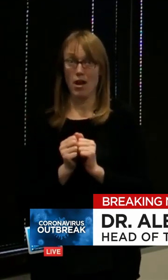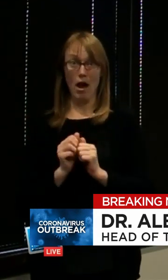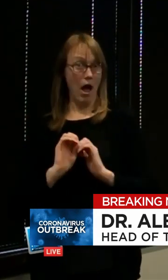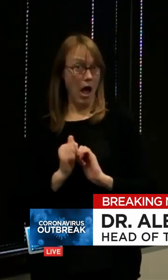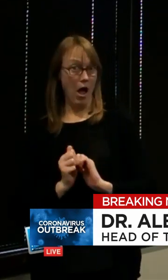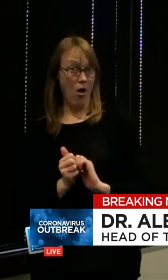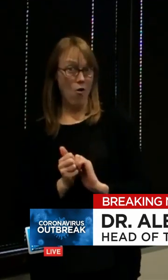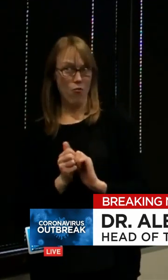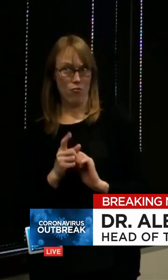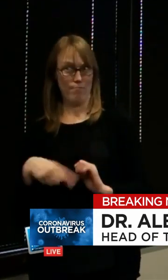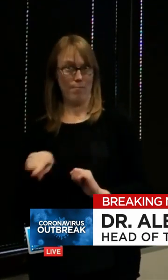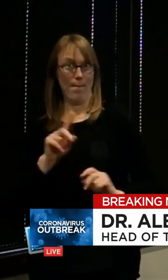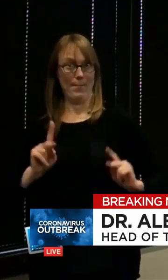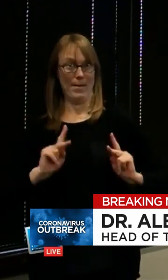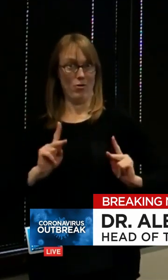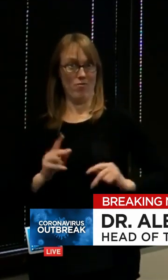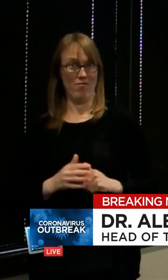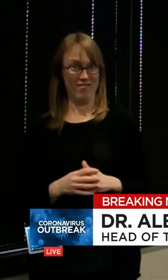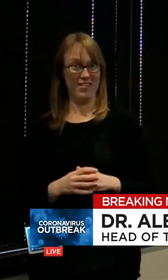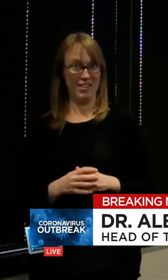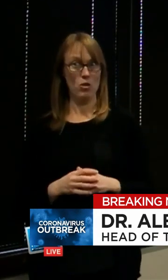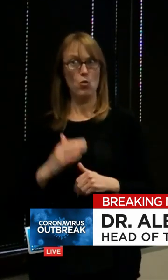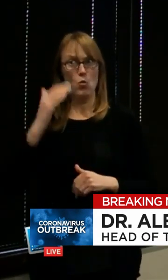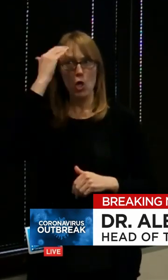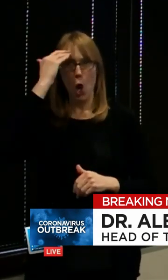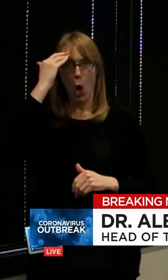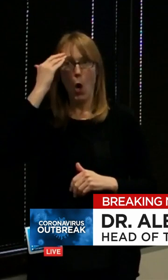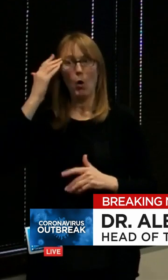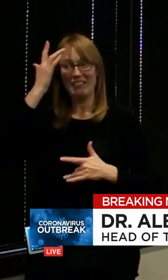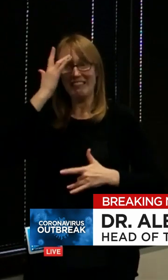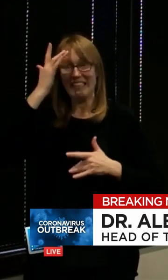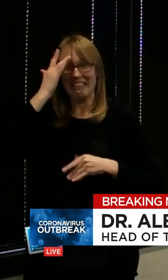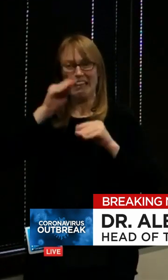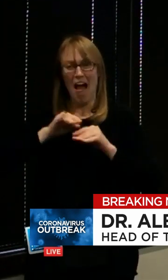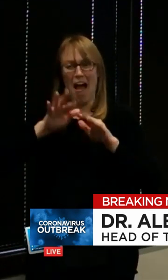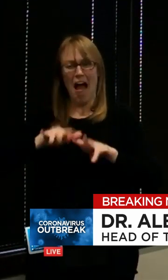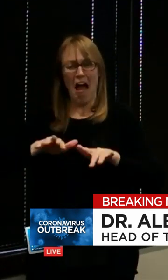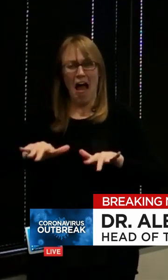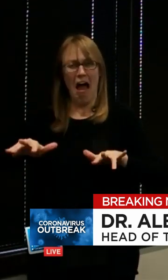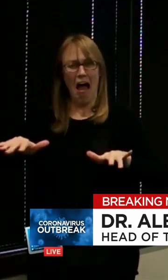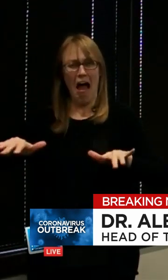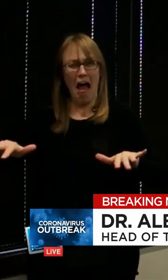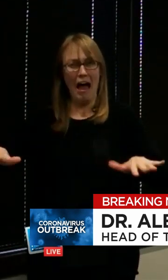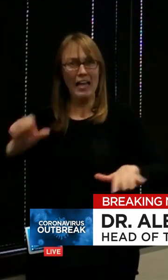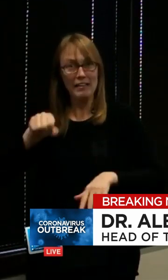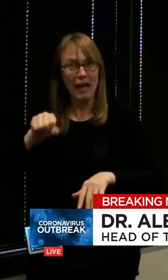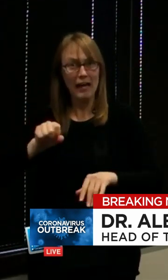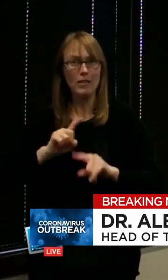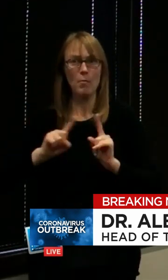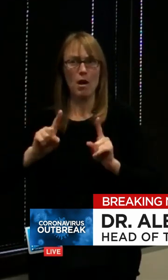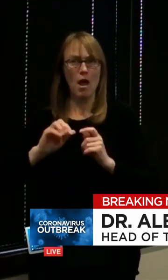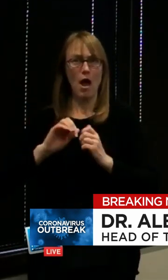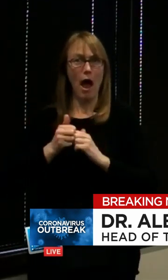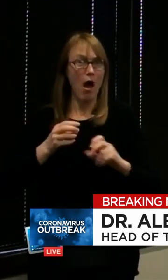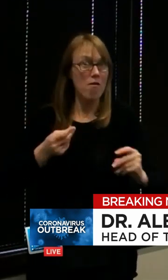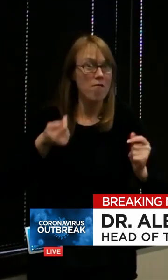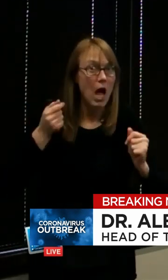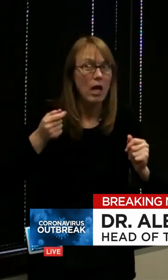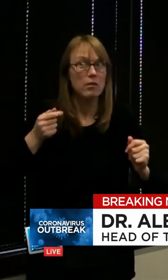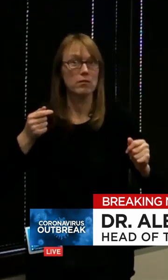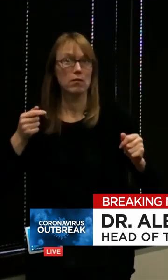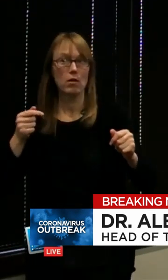We know that the surge is coming, but we want to be able to handle that surge so that our medical systems can work